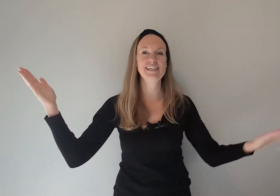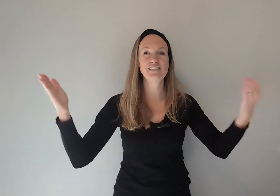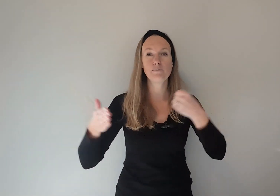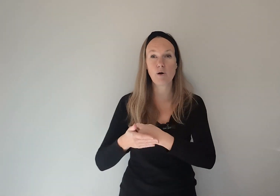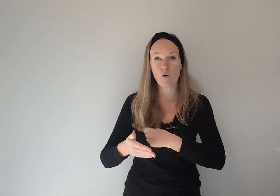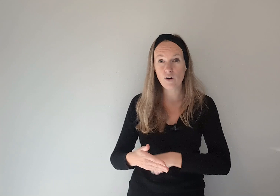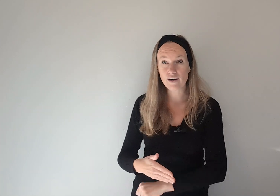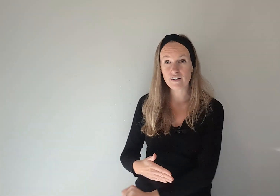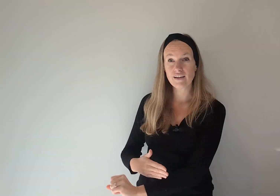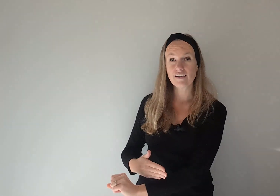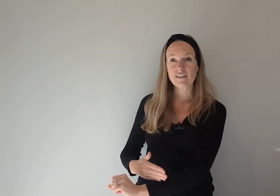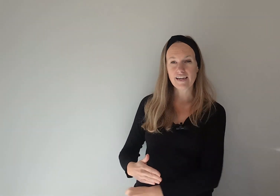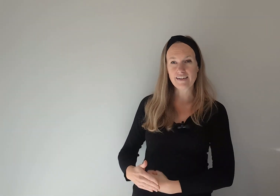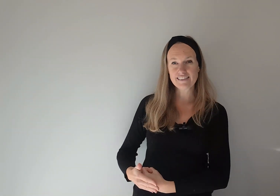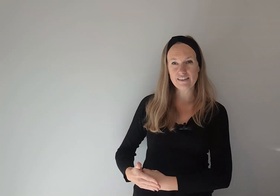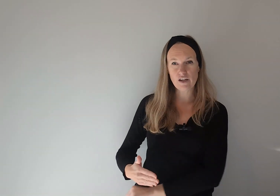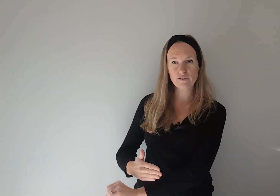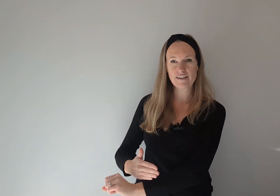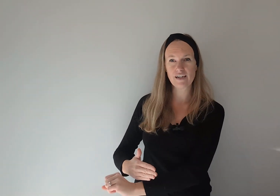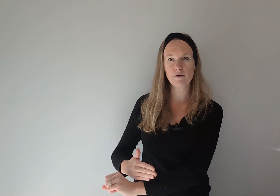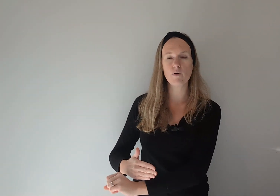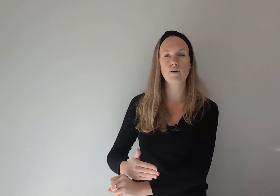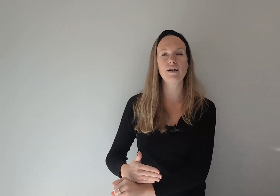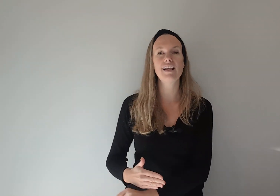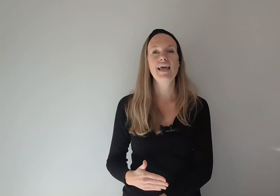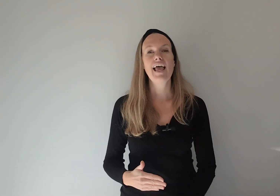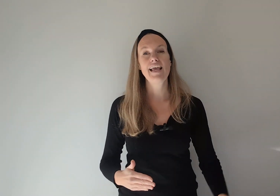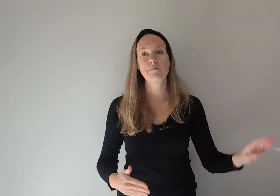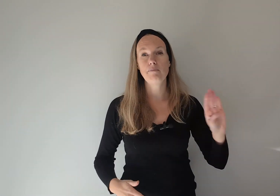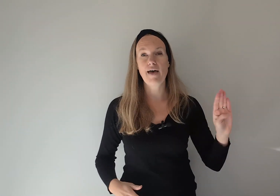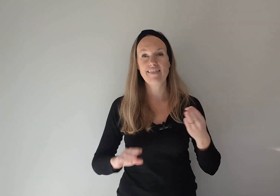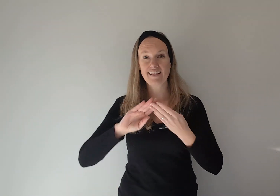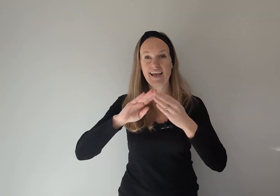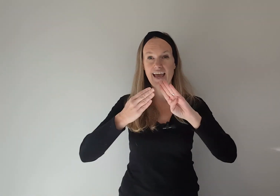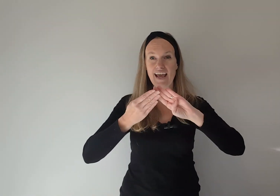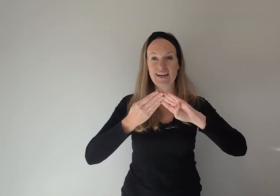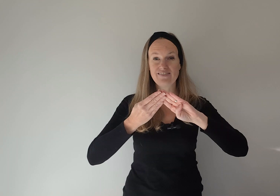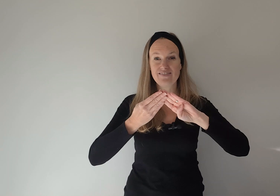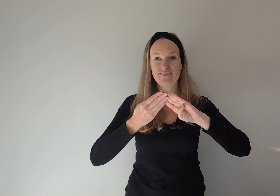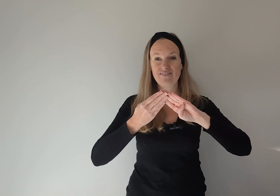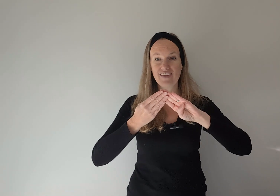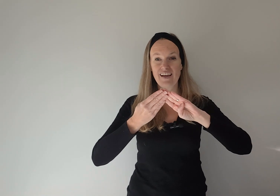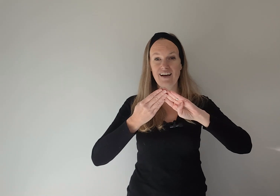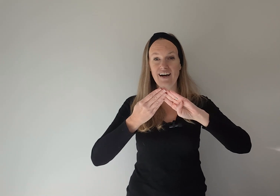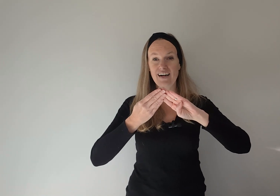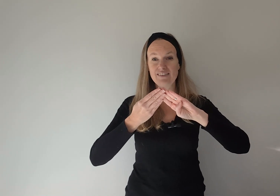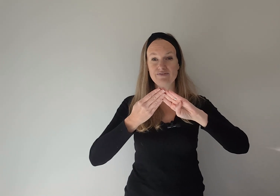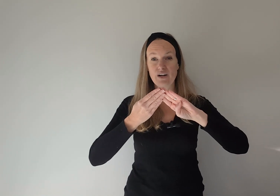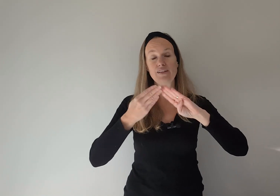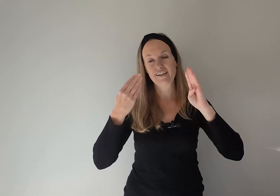is born. Okay, nice and low down here, born in Bethlehem. And then it